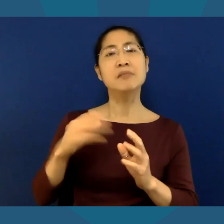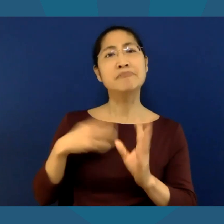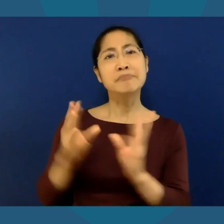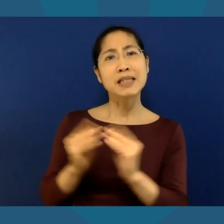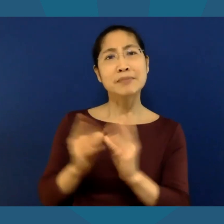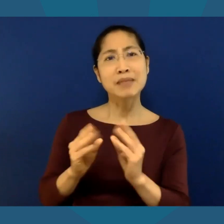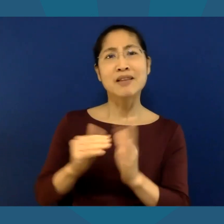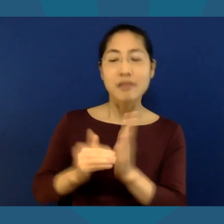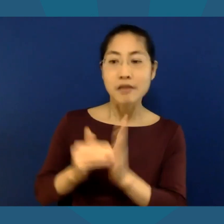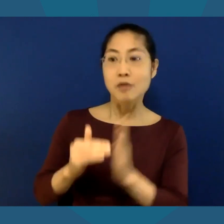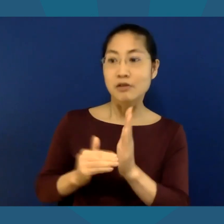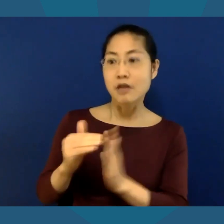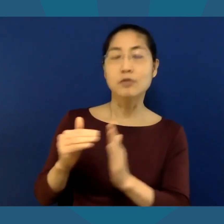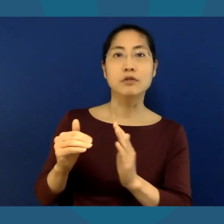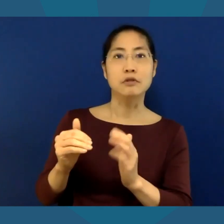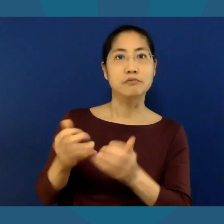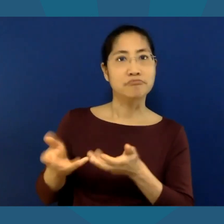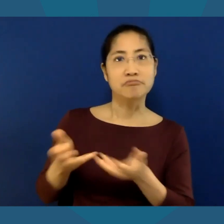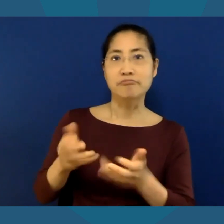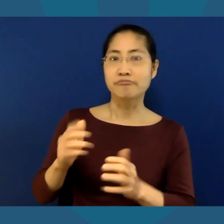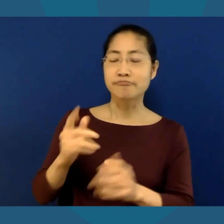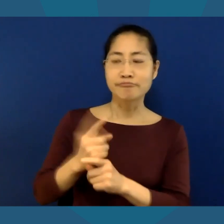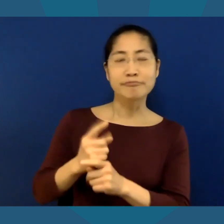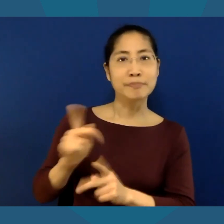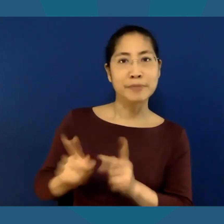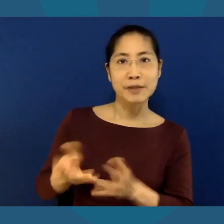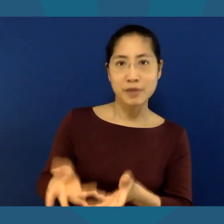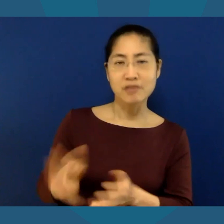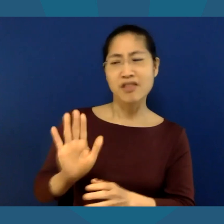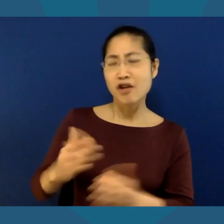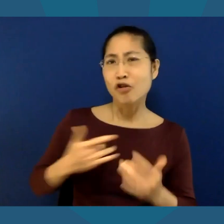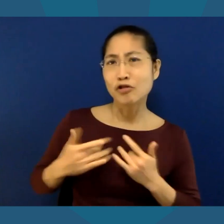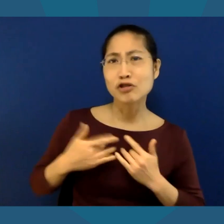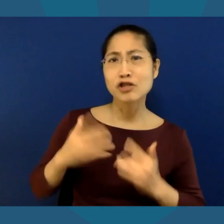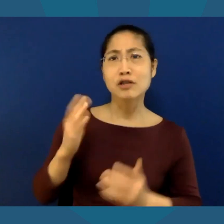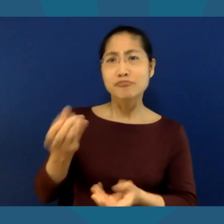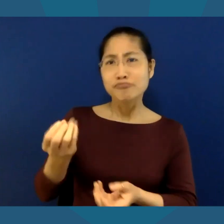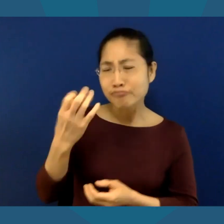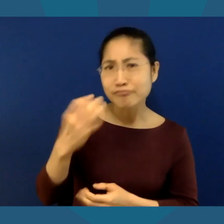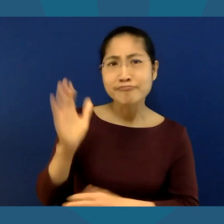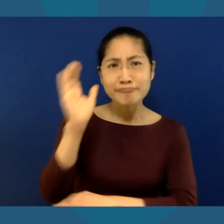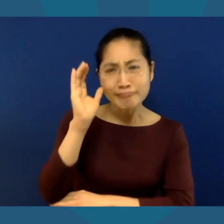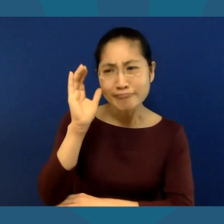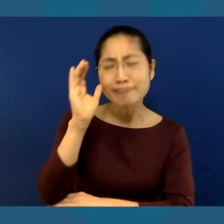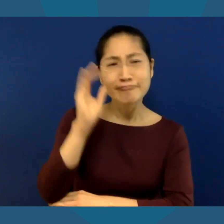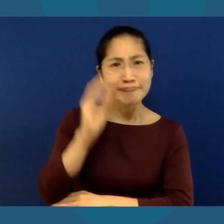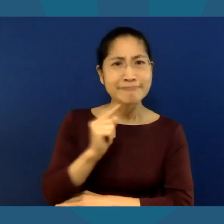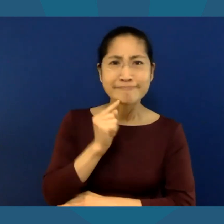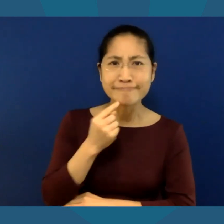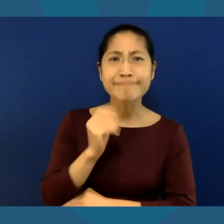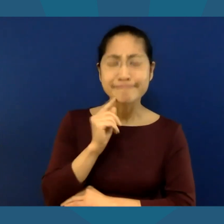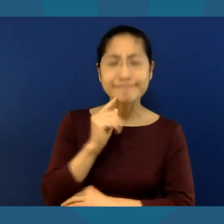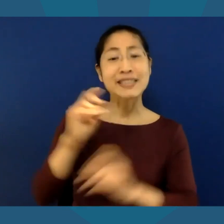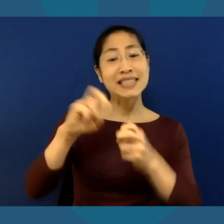too. In meetings with thousands of ordinary people in our district, they have told me about